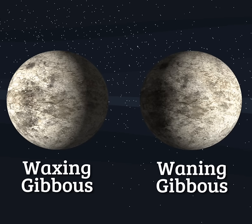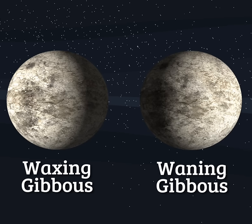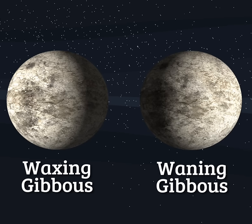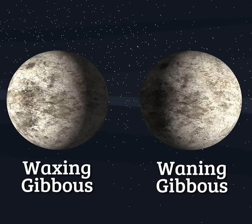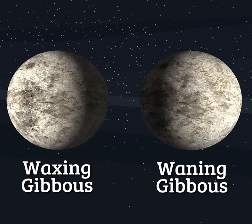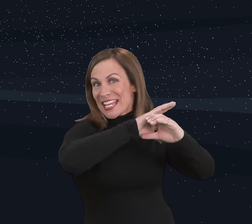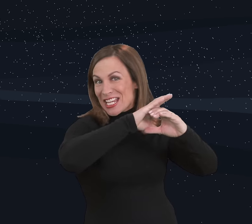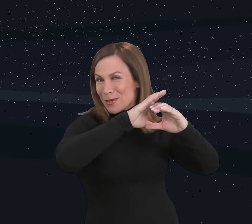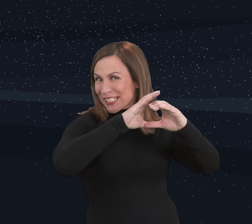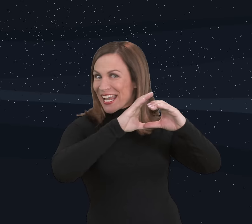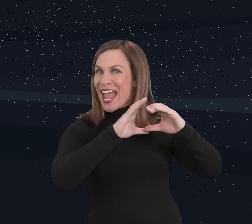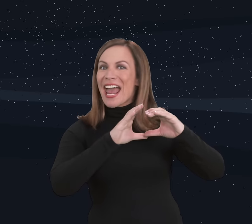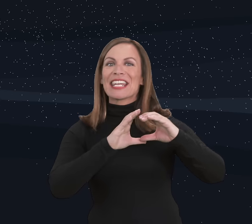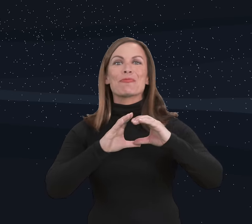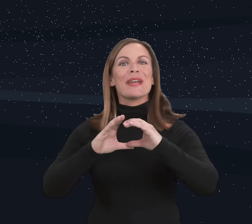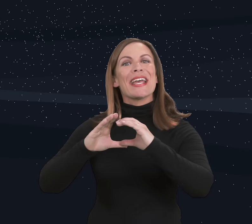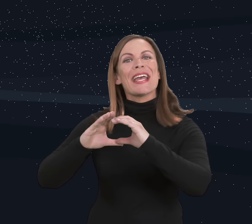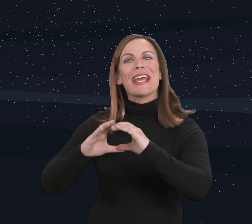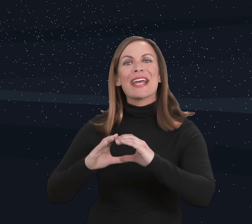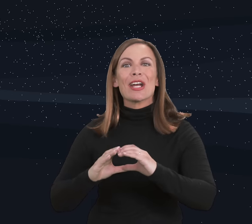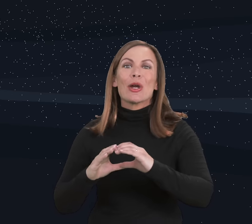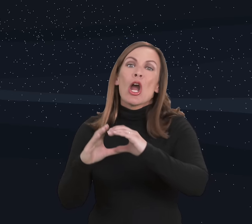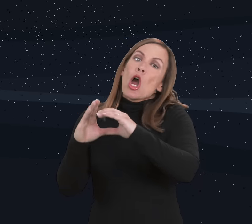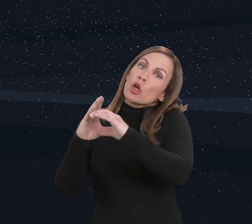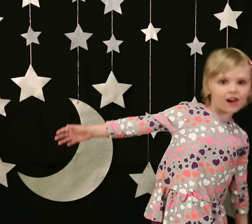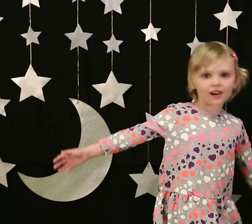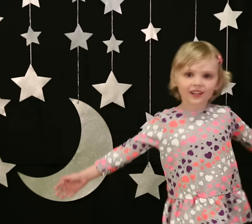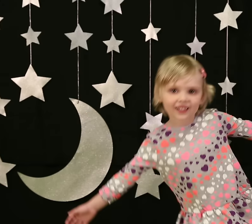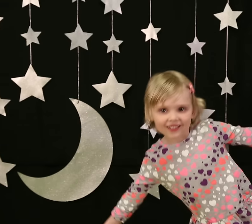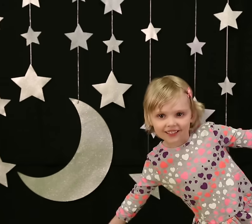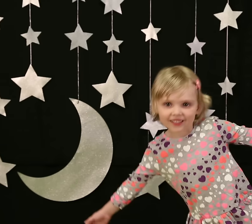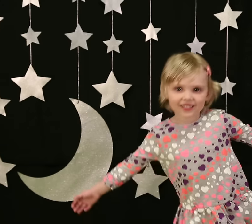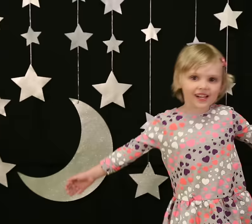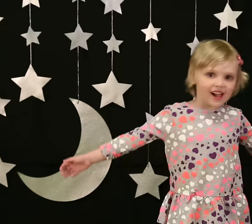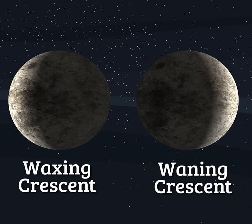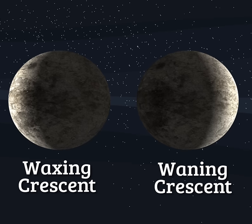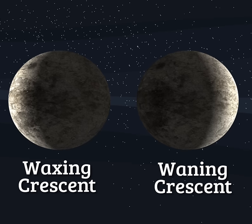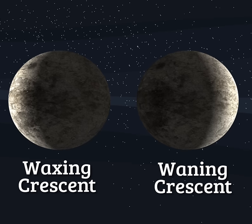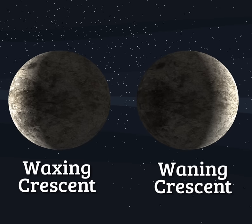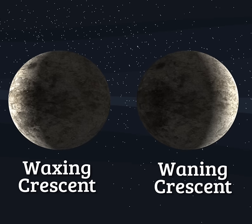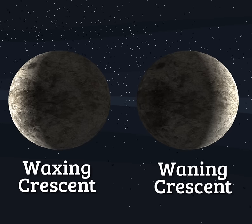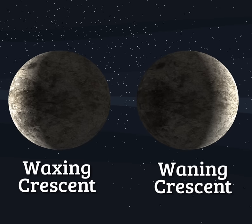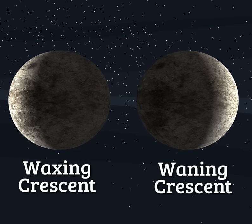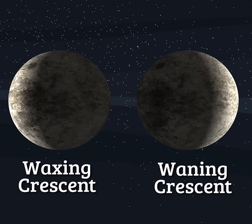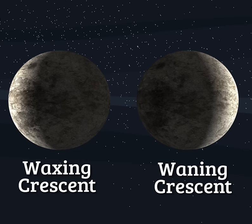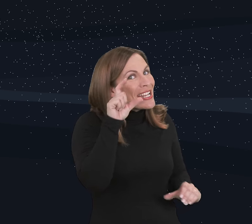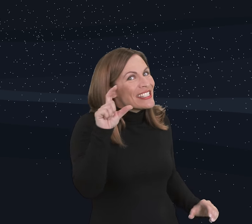half, gibbous getting bigger. Crescent light is less than half,